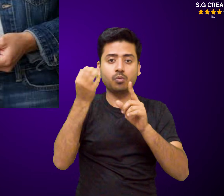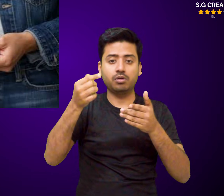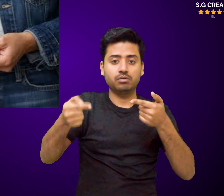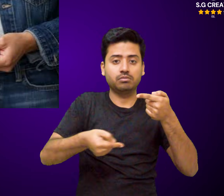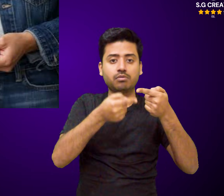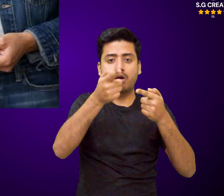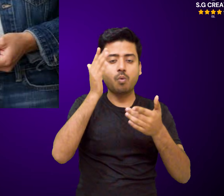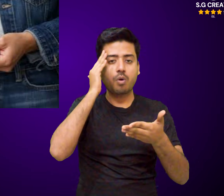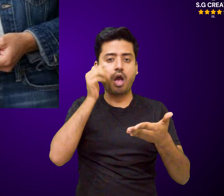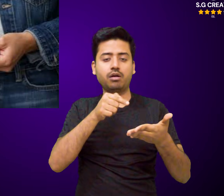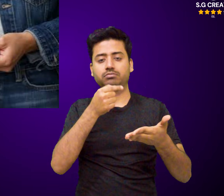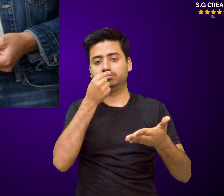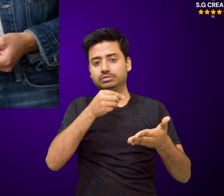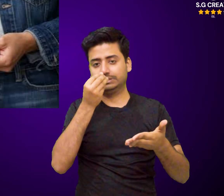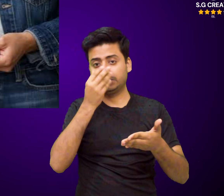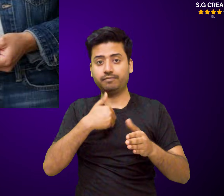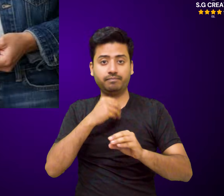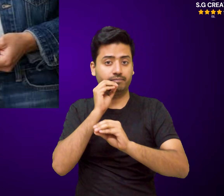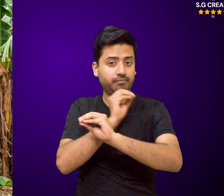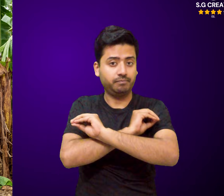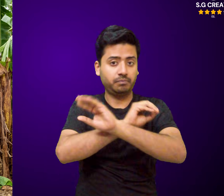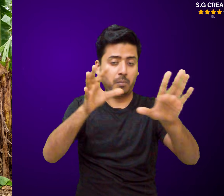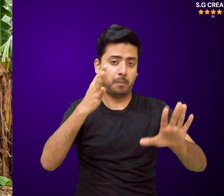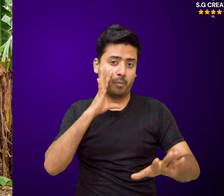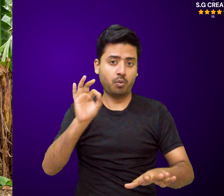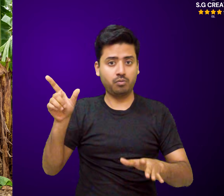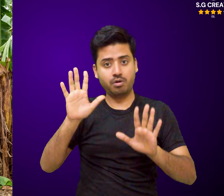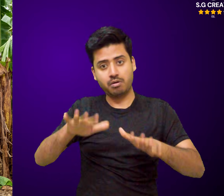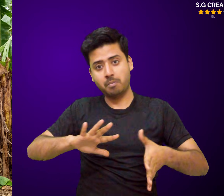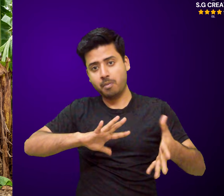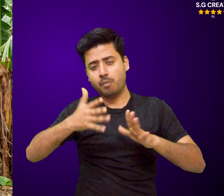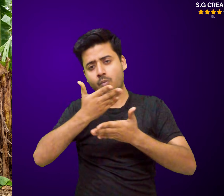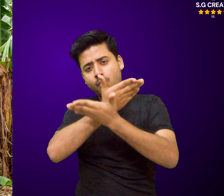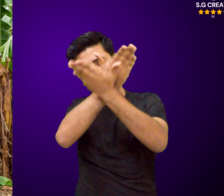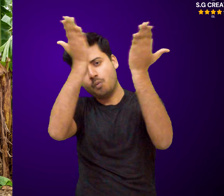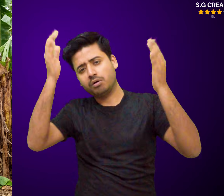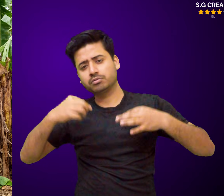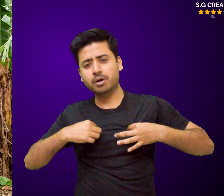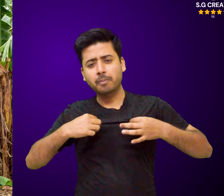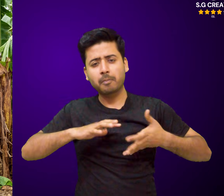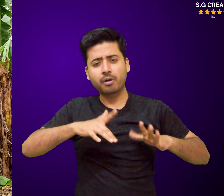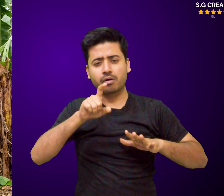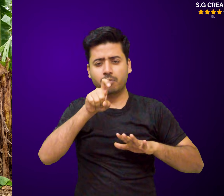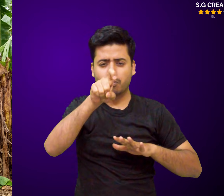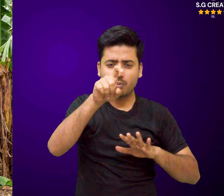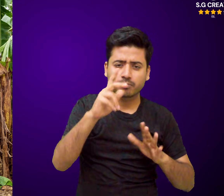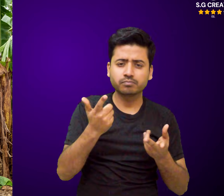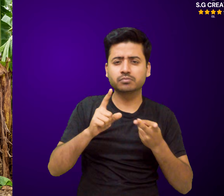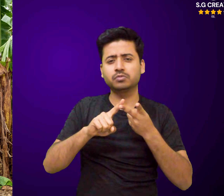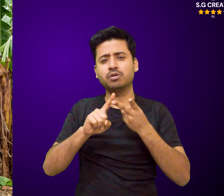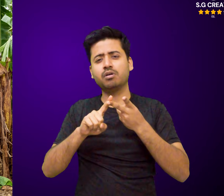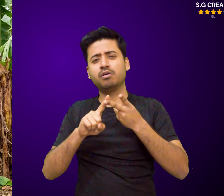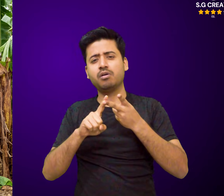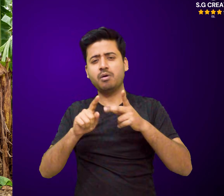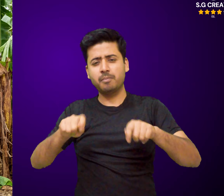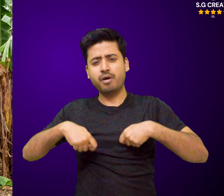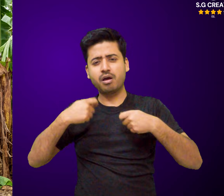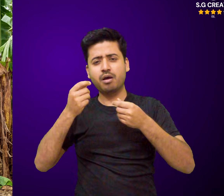company transforming agricultural waste, specifically banana stems and pineapple leaves, into eco-friendly, sustainable